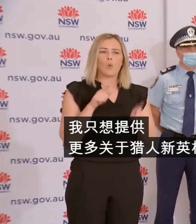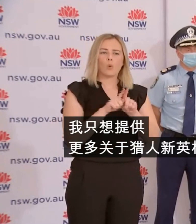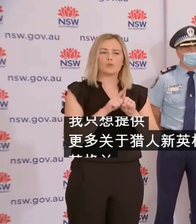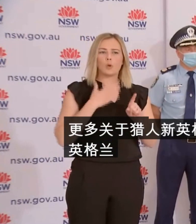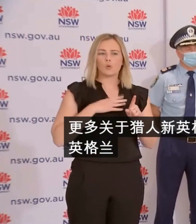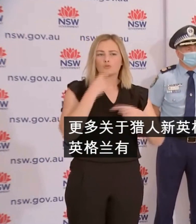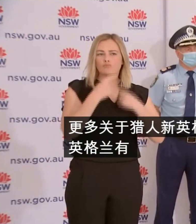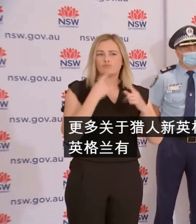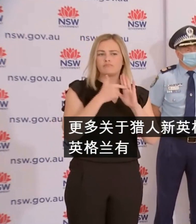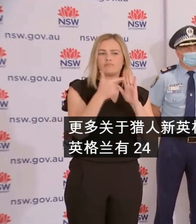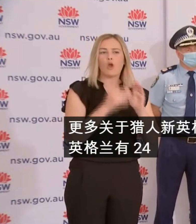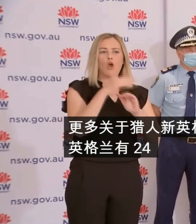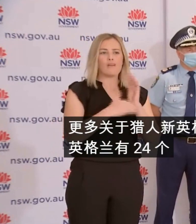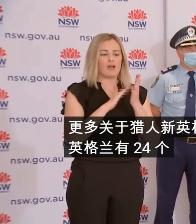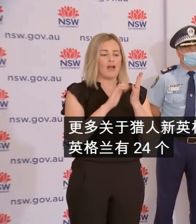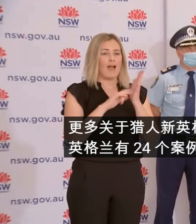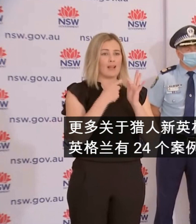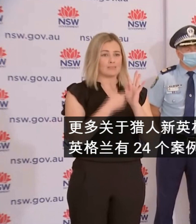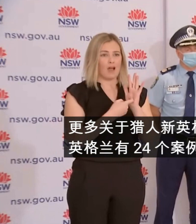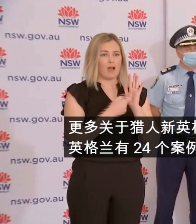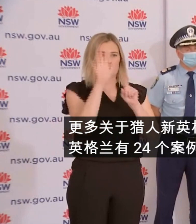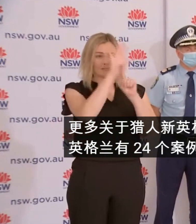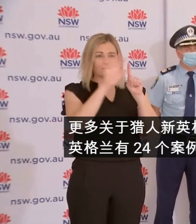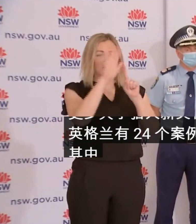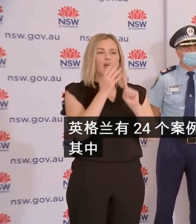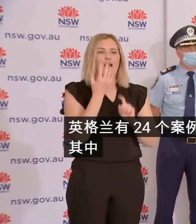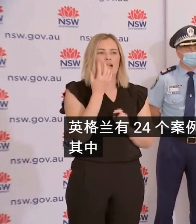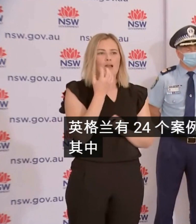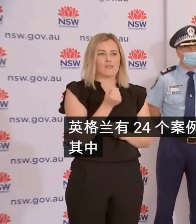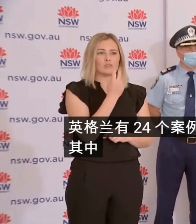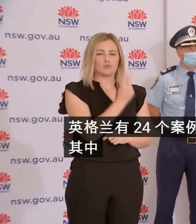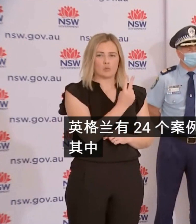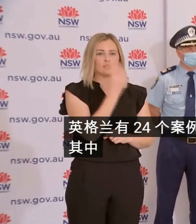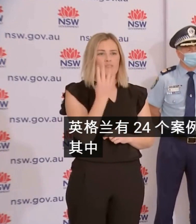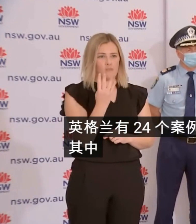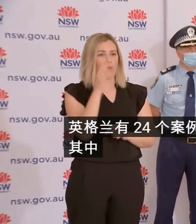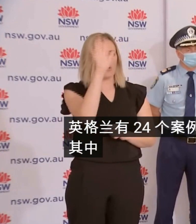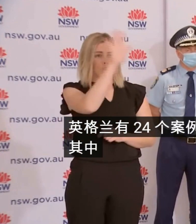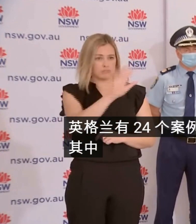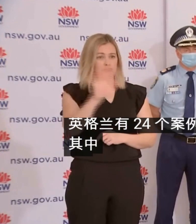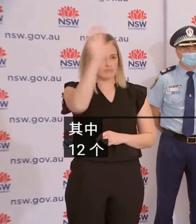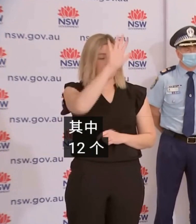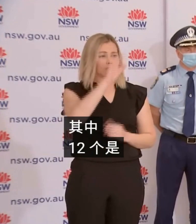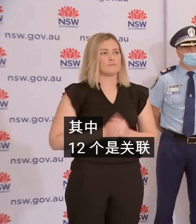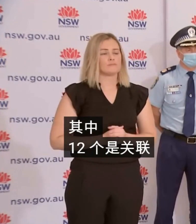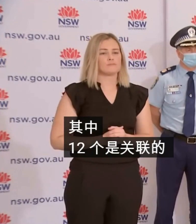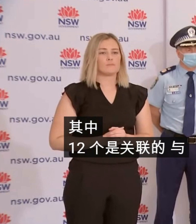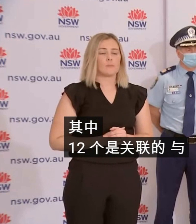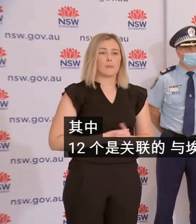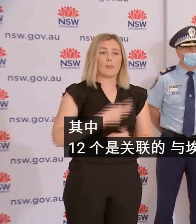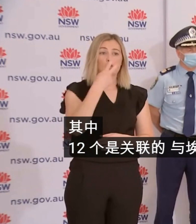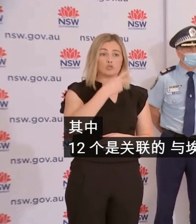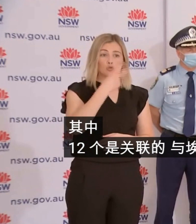Hunter New England cases. There are 24 cases across Hunter New England LHD. 12 of those